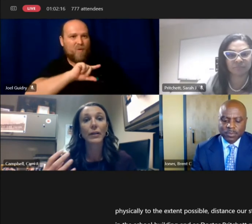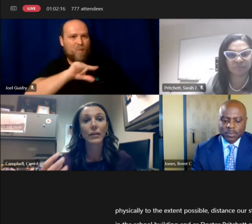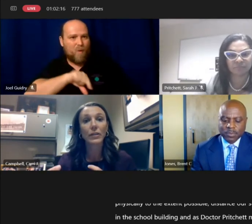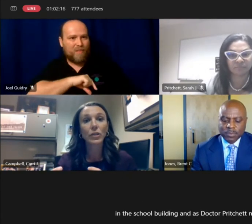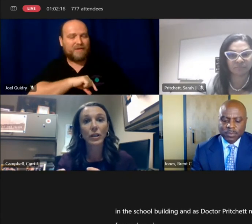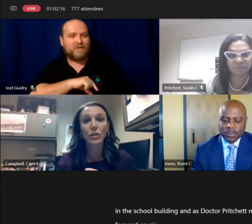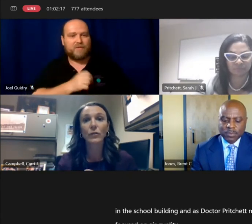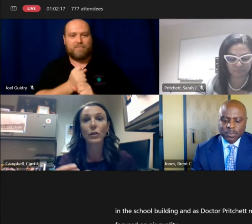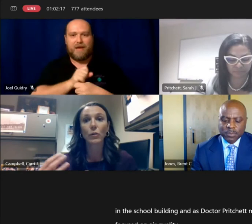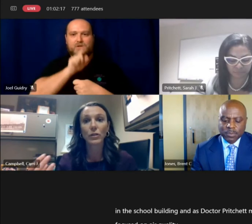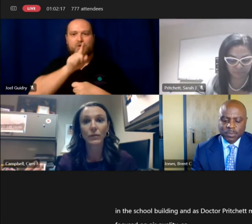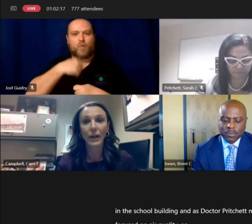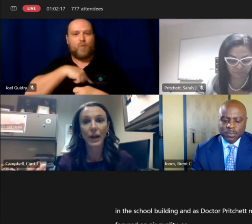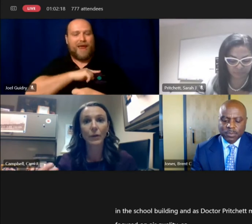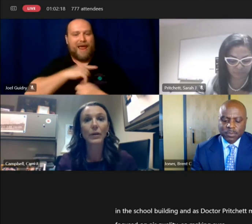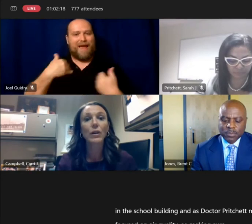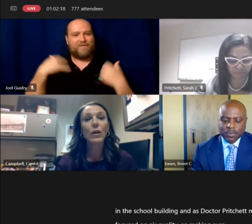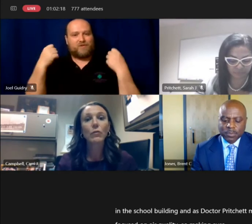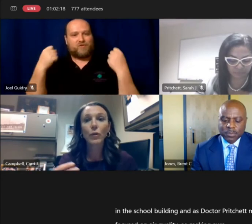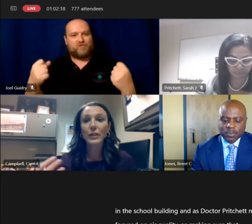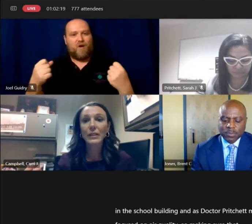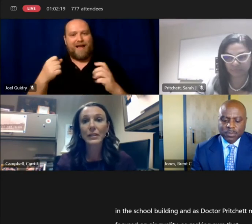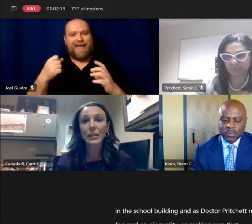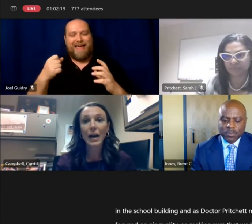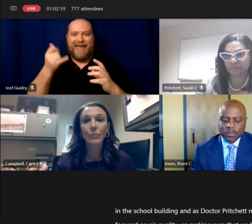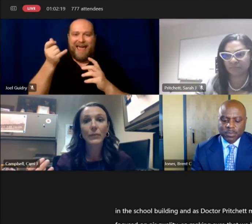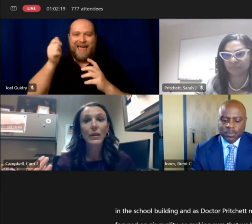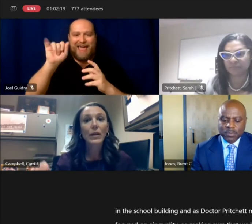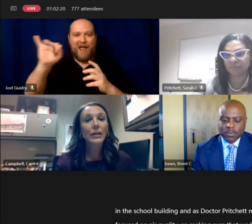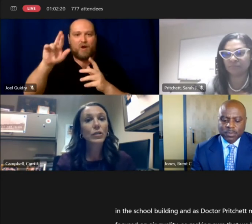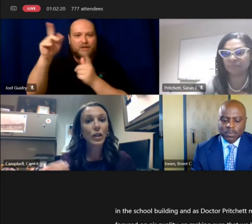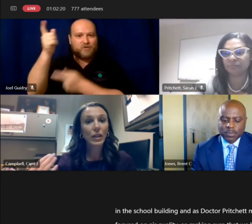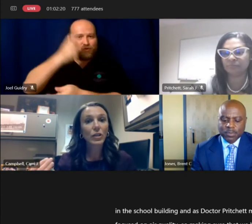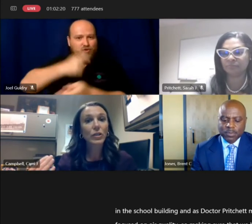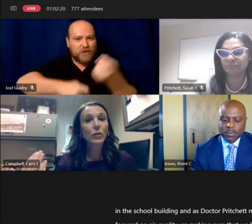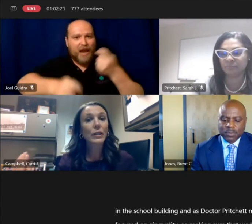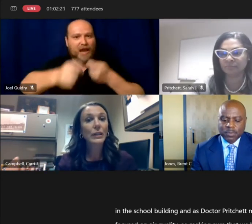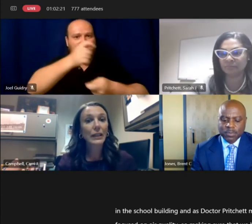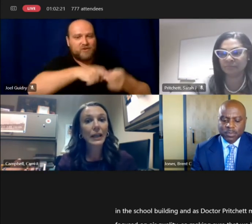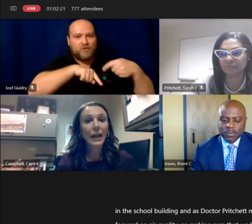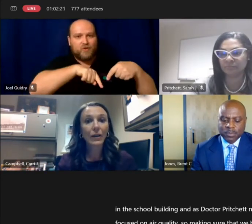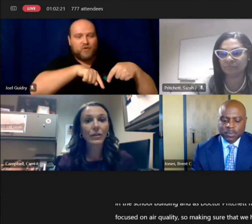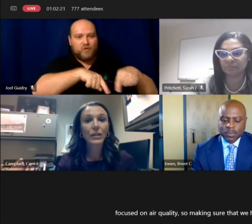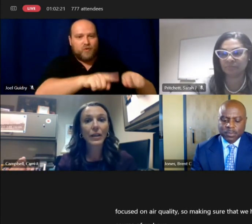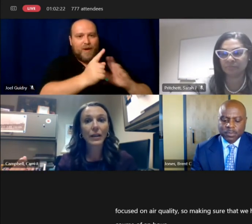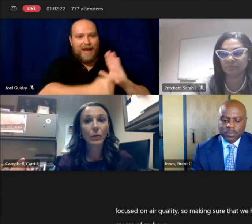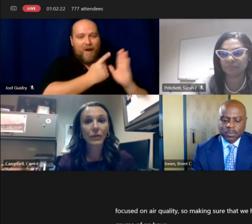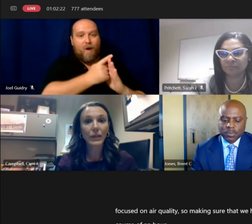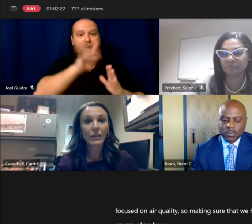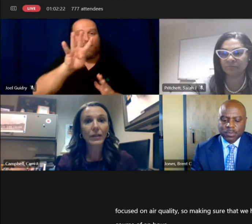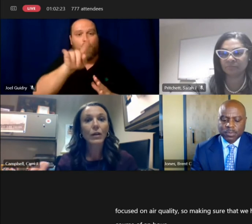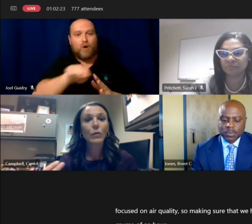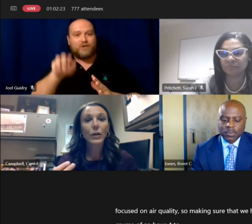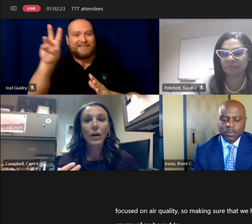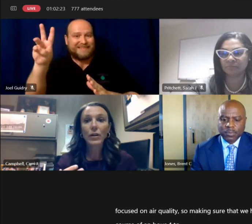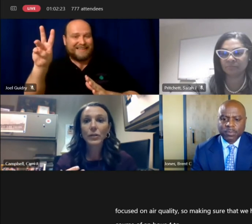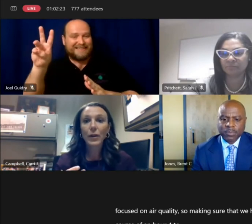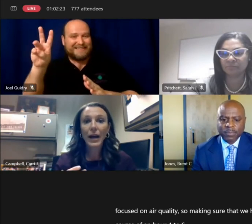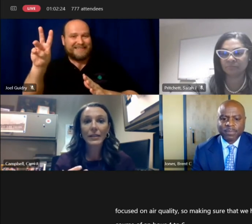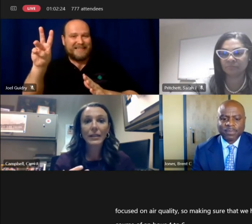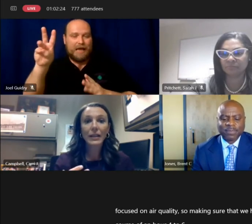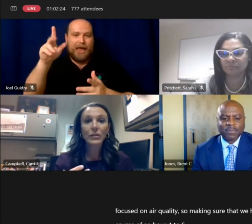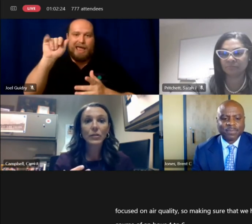air exchange over the course of an hour, 4 to 6 exchanges or cleaning air to that equivalent. We are